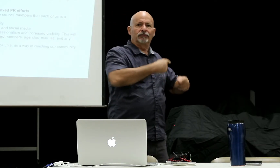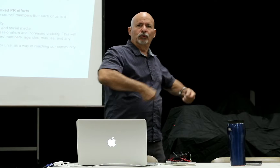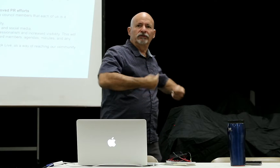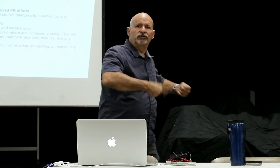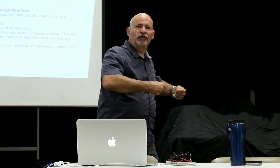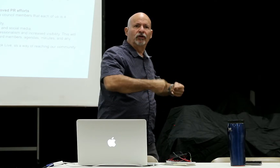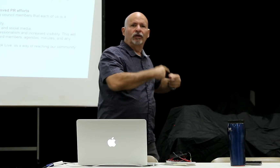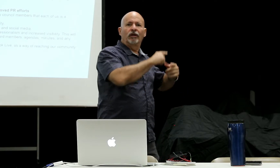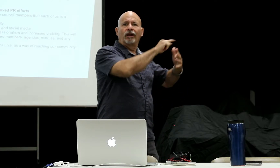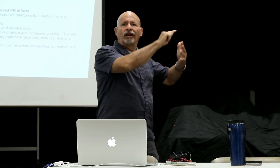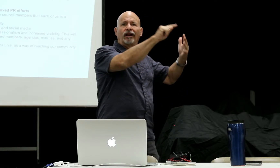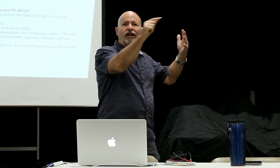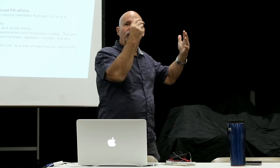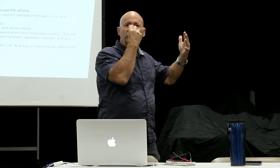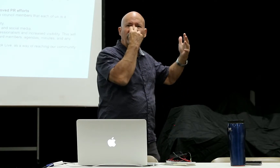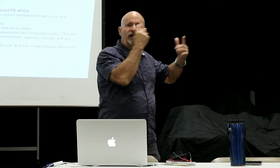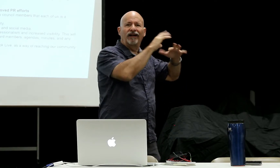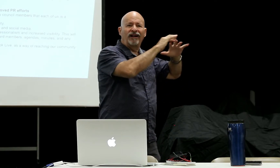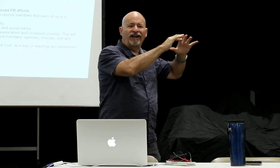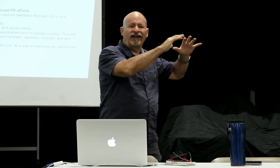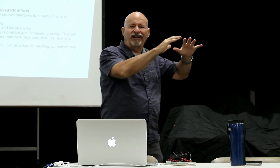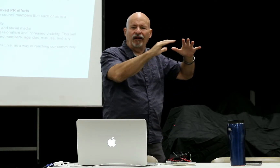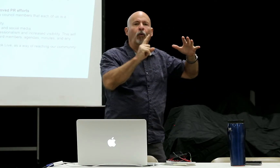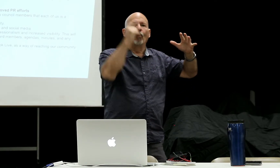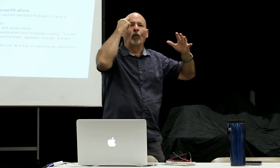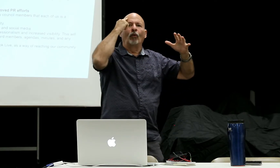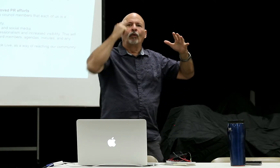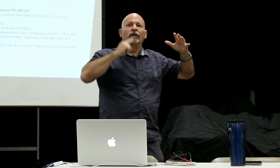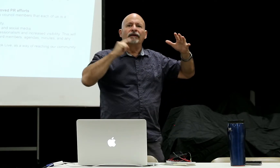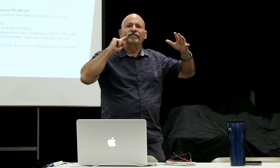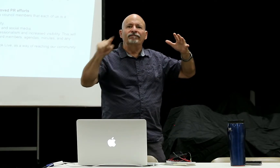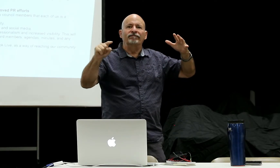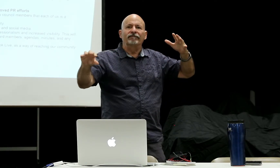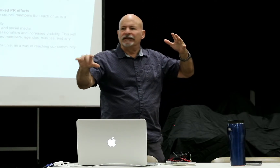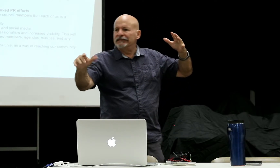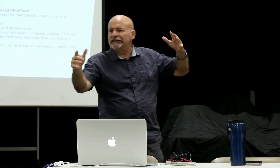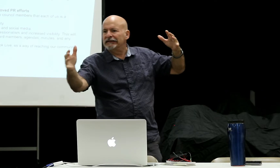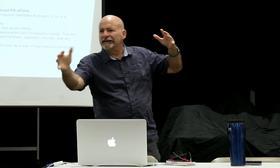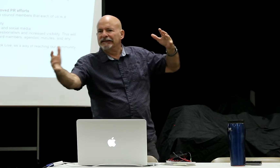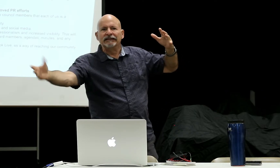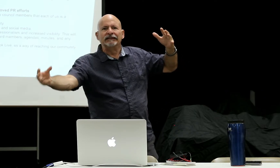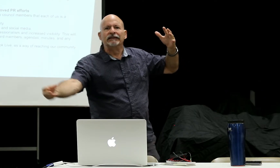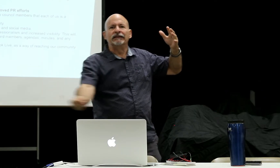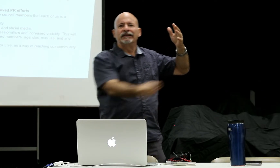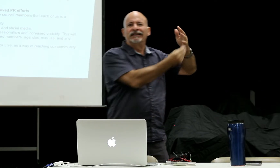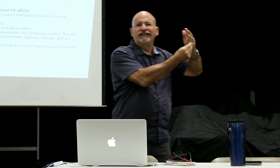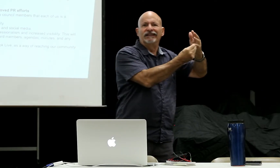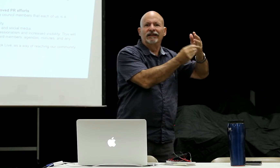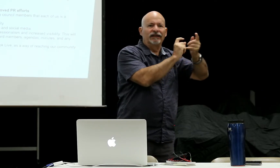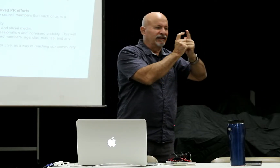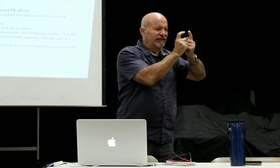And so, right, the focus, ADA also is applicable for people who are in wheelchairs, people who